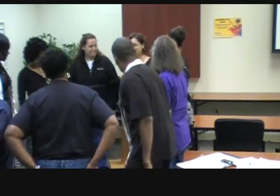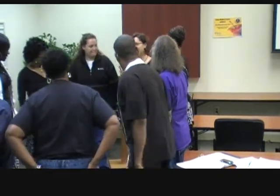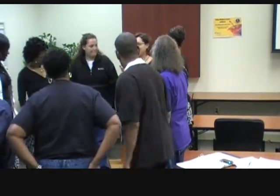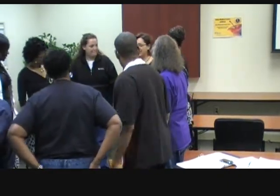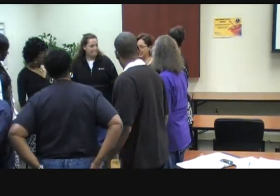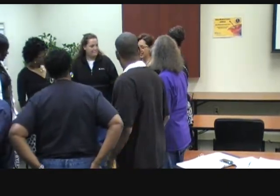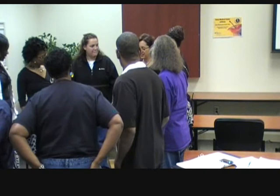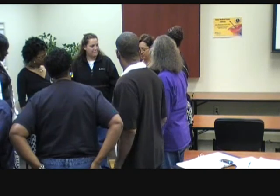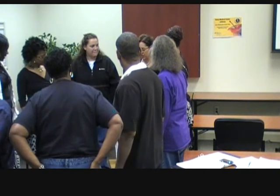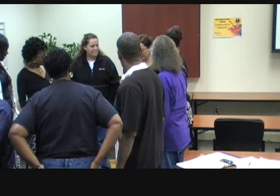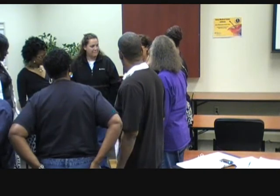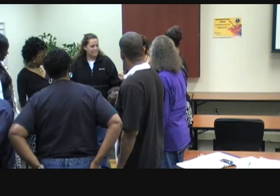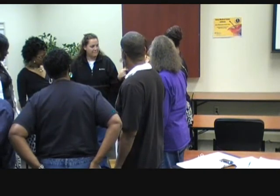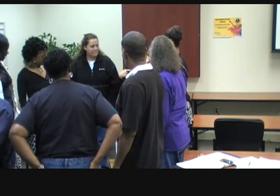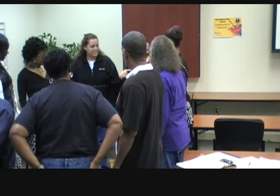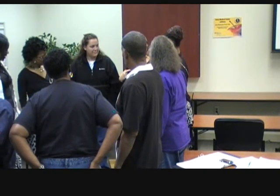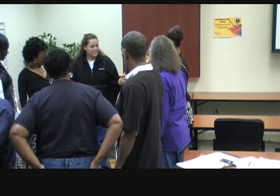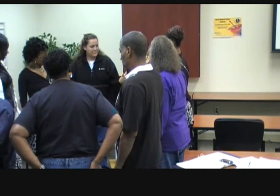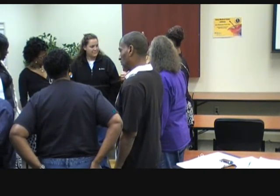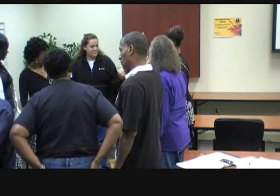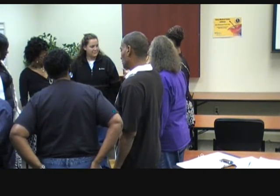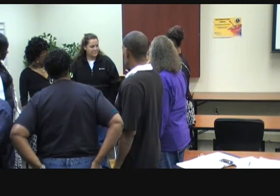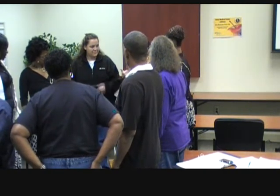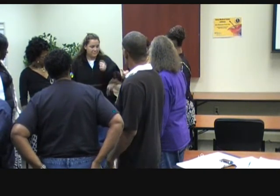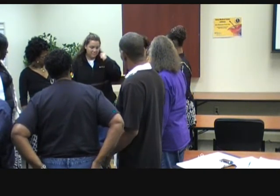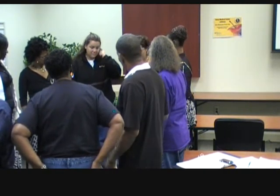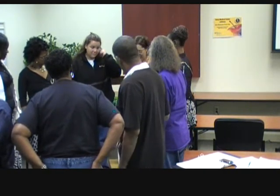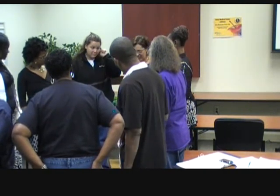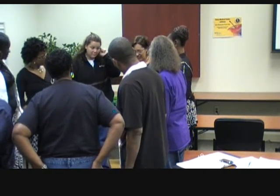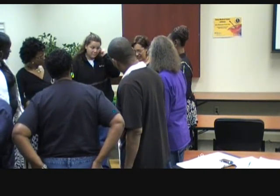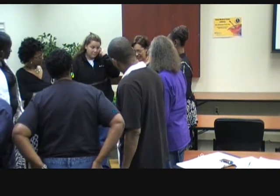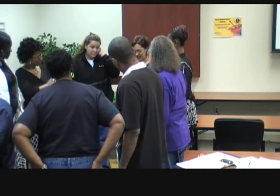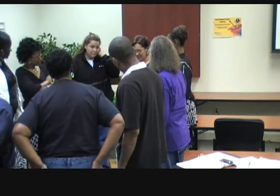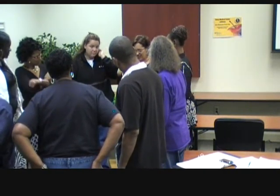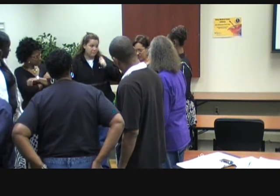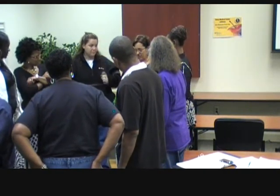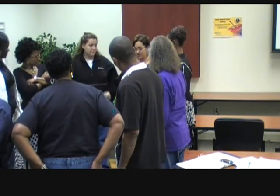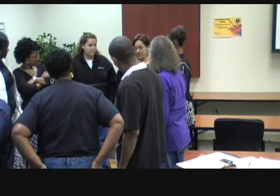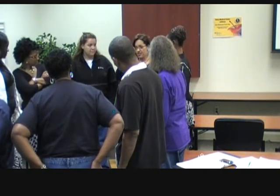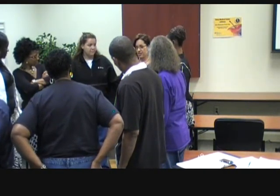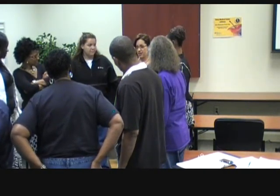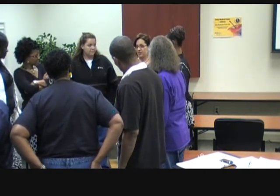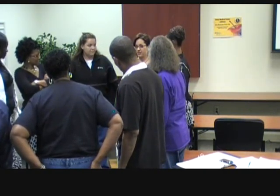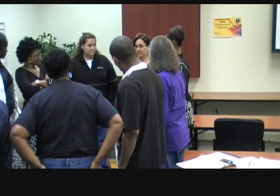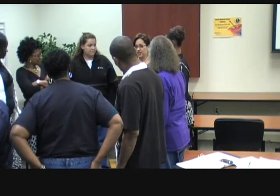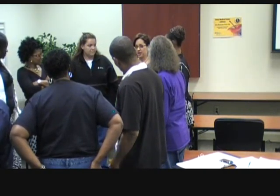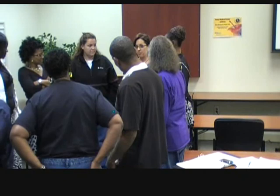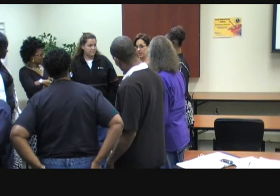I gotta explain. This game is, I'm gonna start because I'm an elephant, but I'm gonna pick